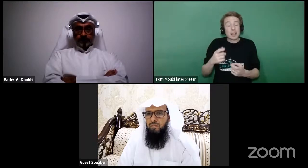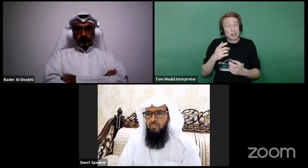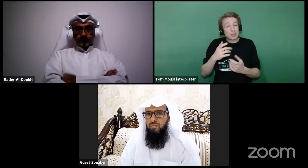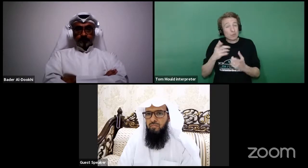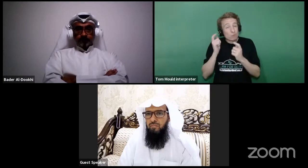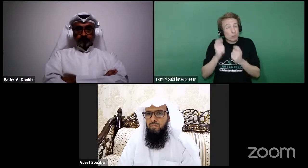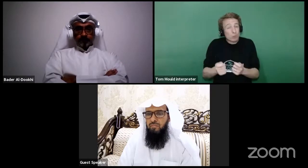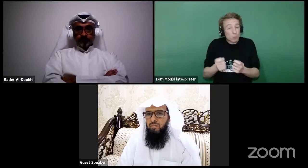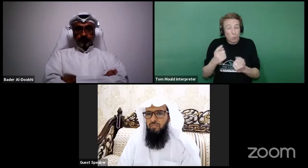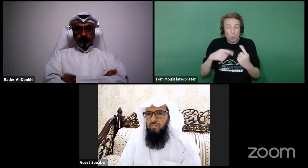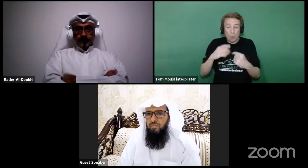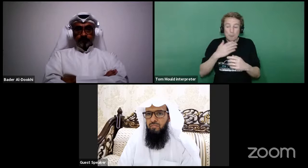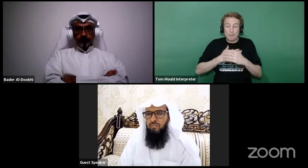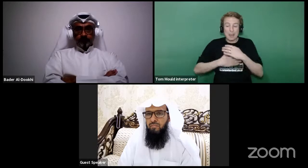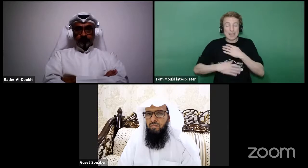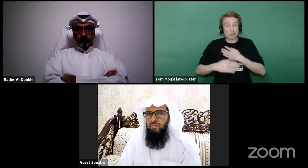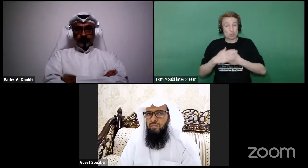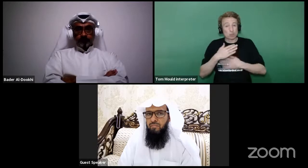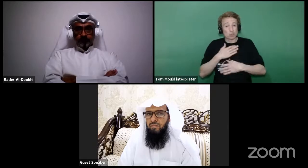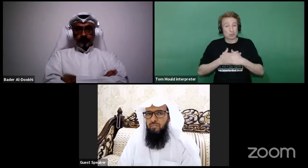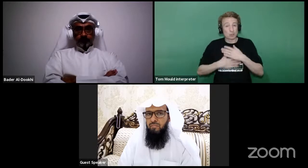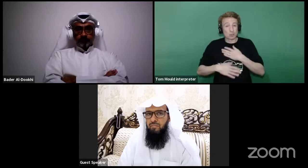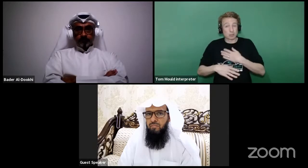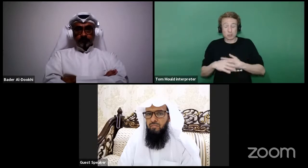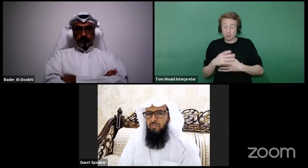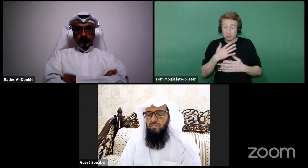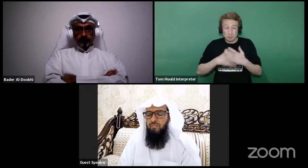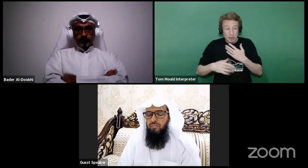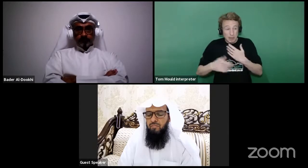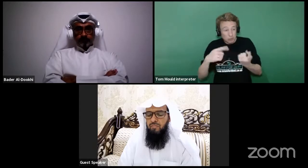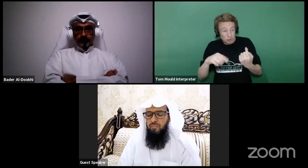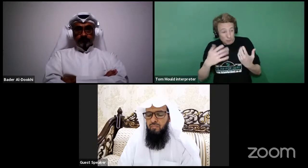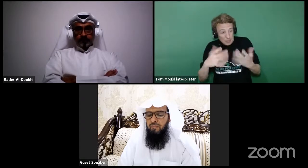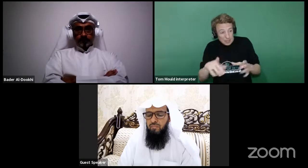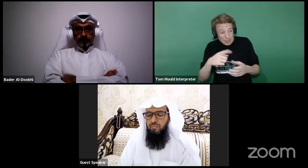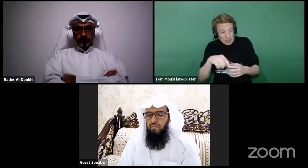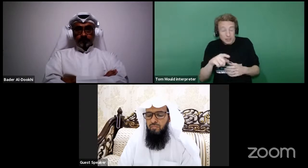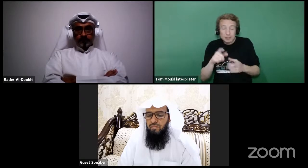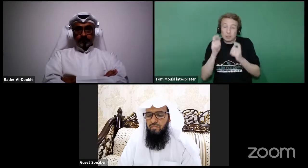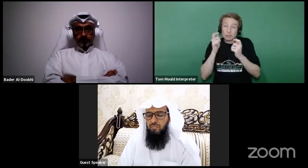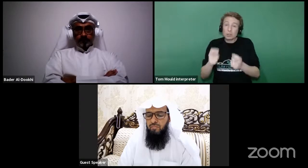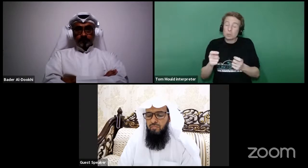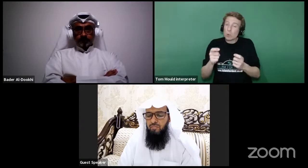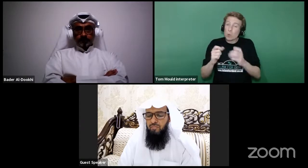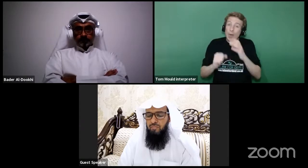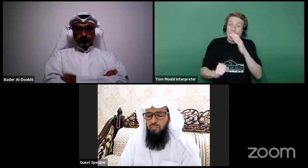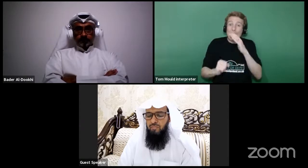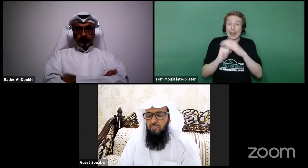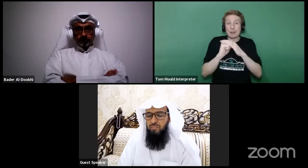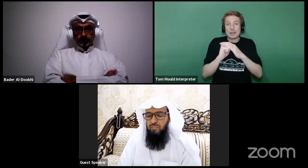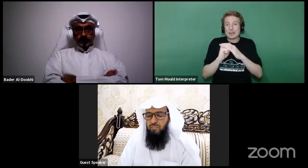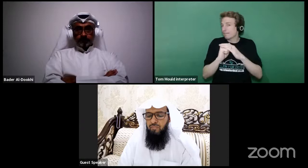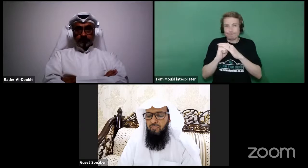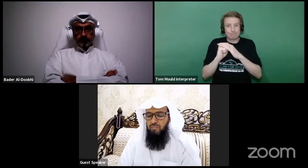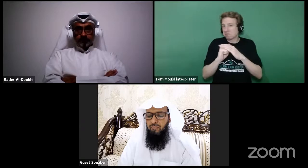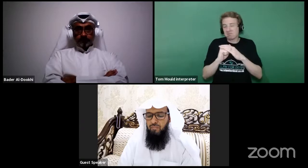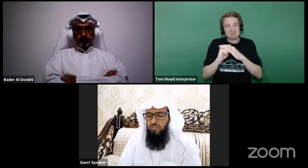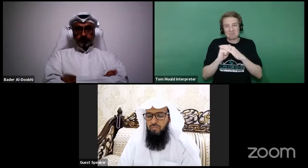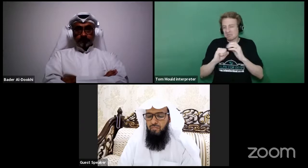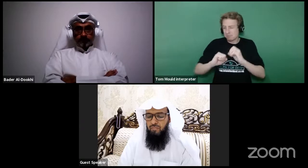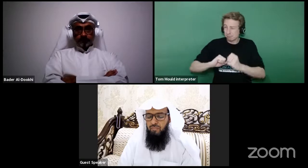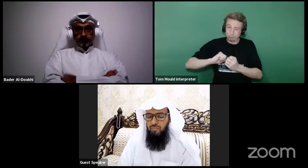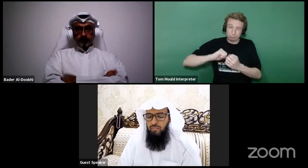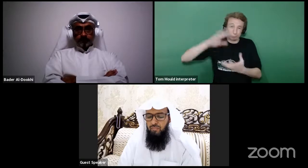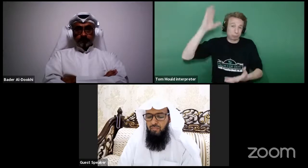given without any limit or without any fixed apportioning. So the good deed, where